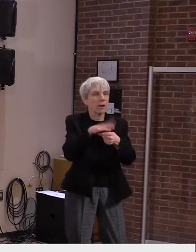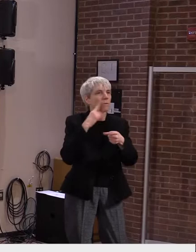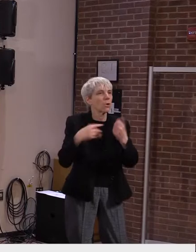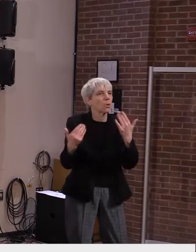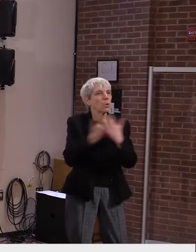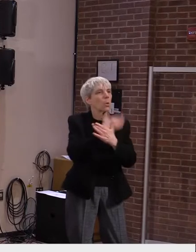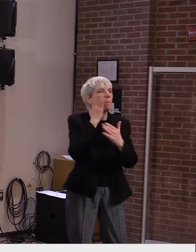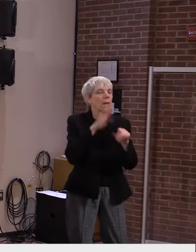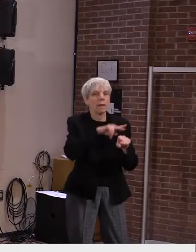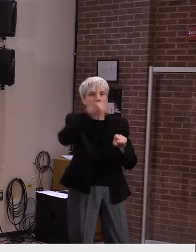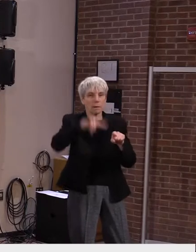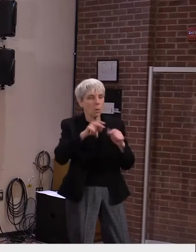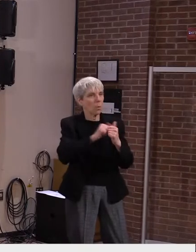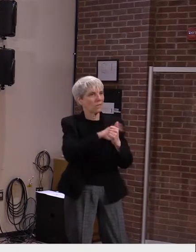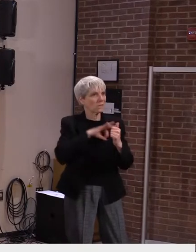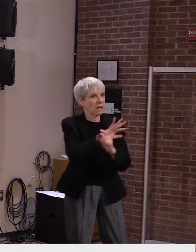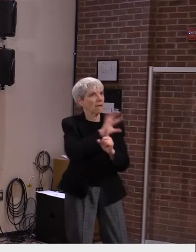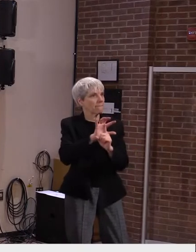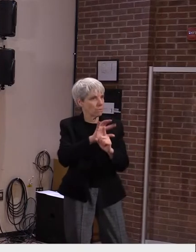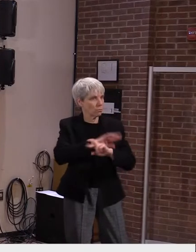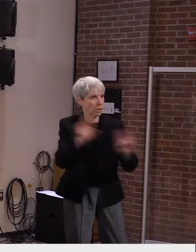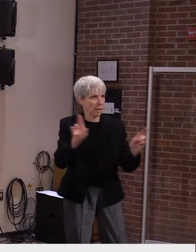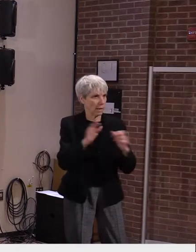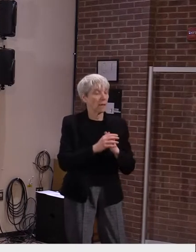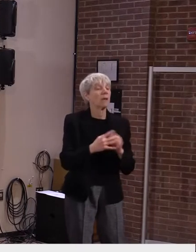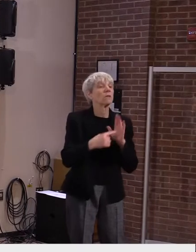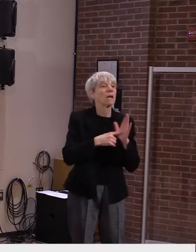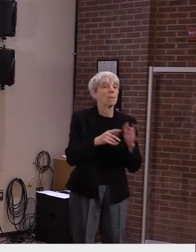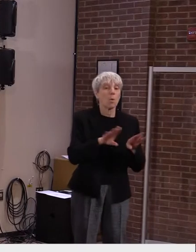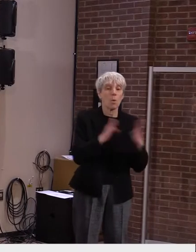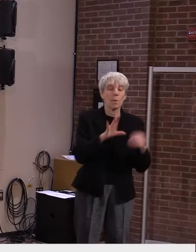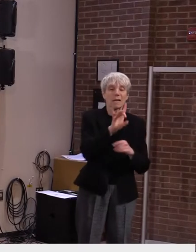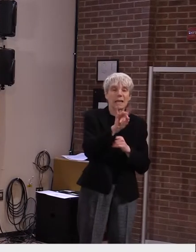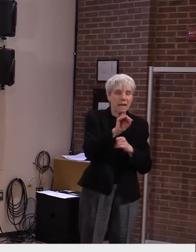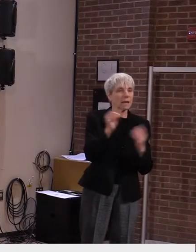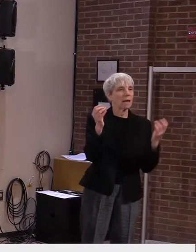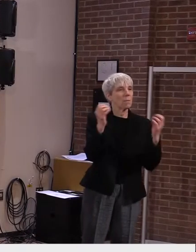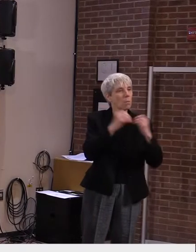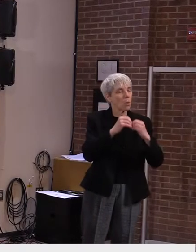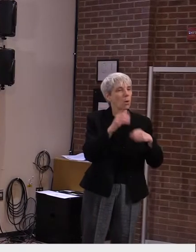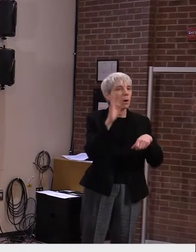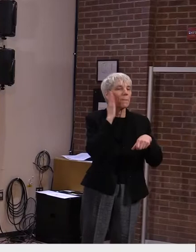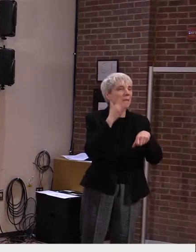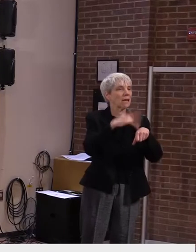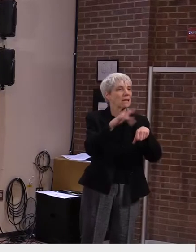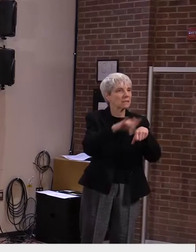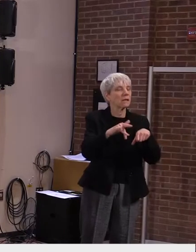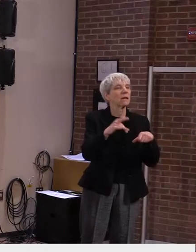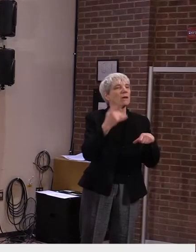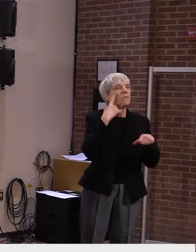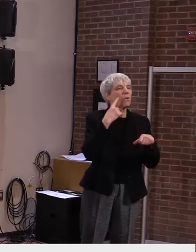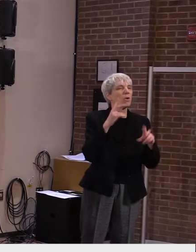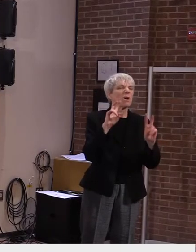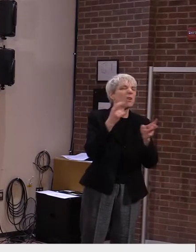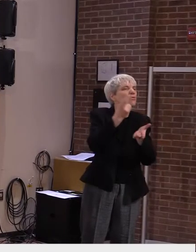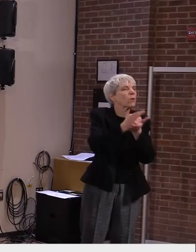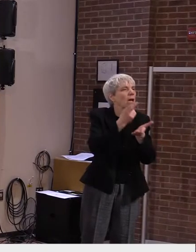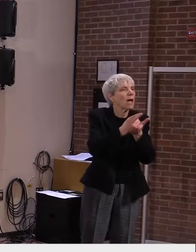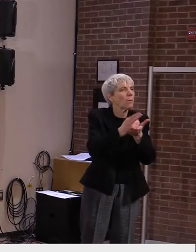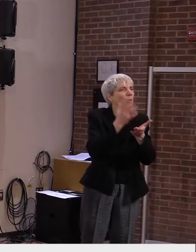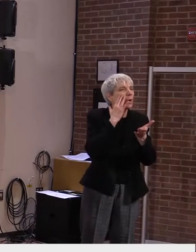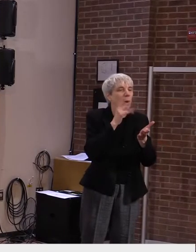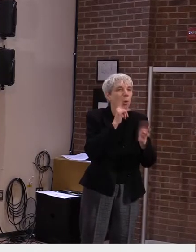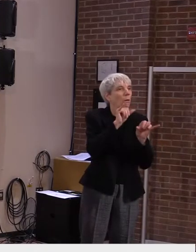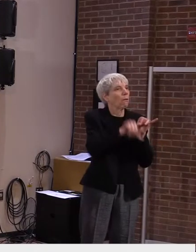we have, as I mentioned, we have opened up 80 subacute beds with the help of the state, working with long-term